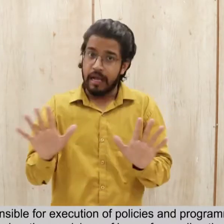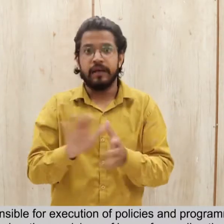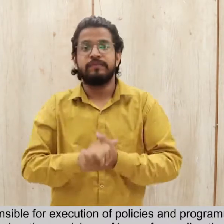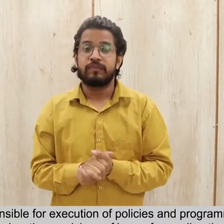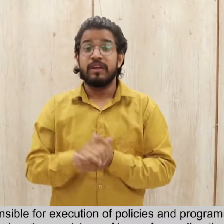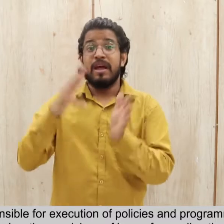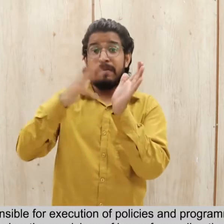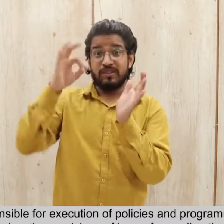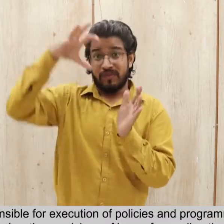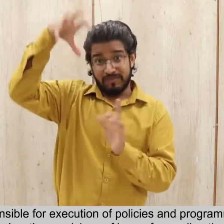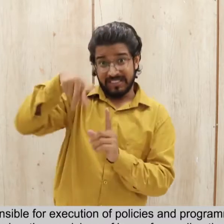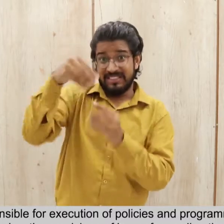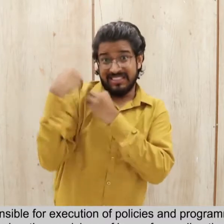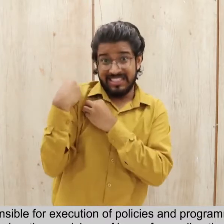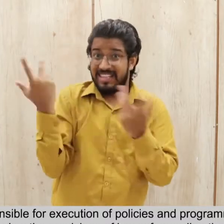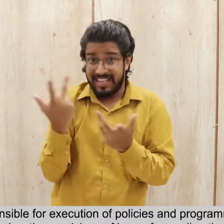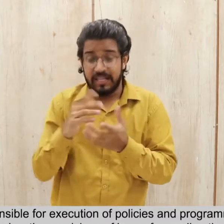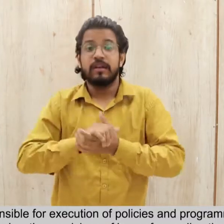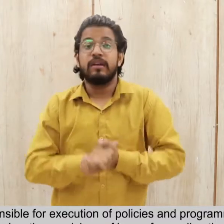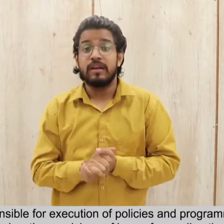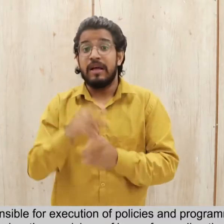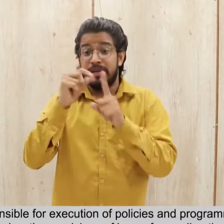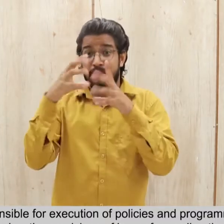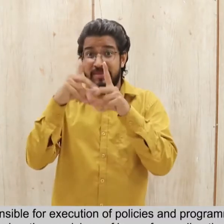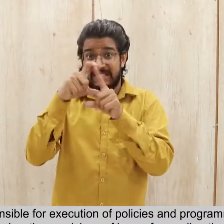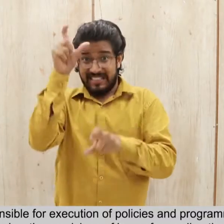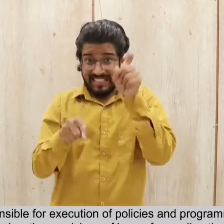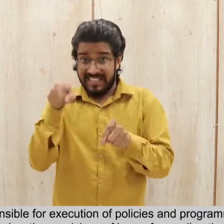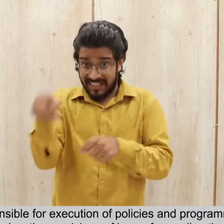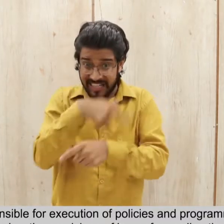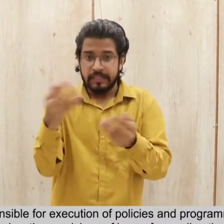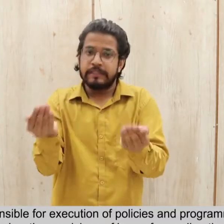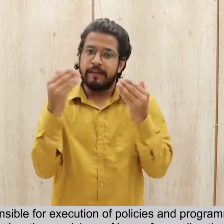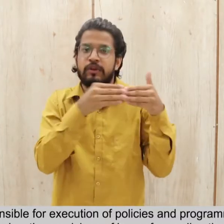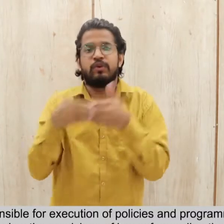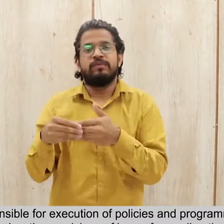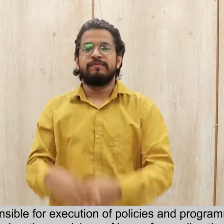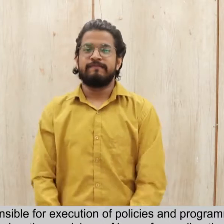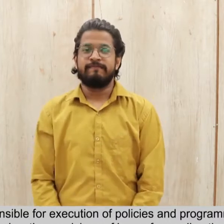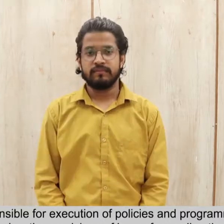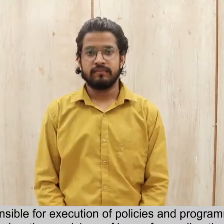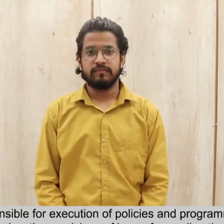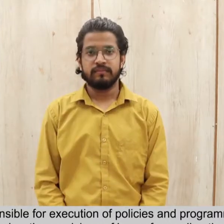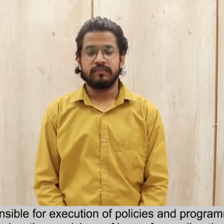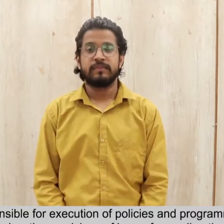relevant to their sectors, keeping in view the provisions of law, safeguarding the rights of PWDs.